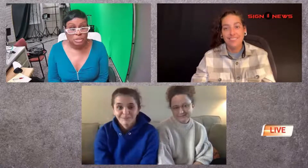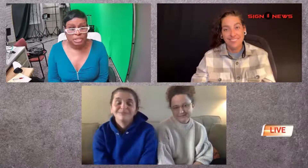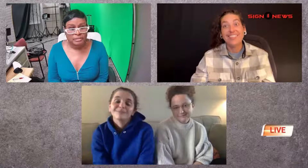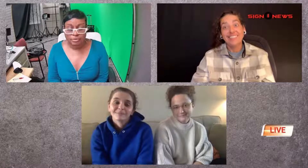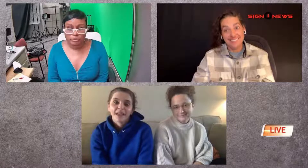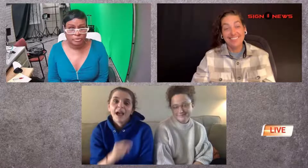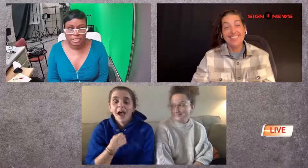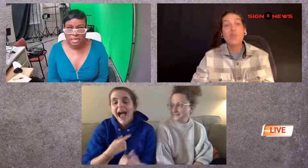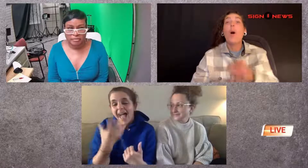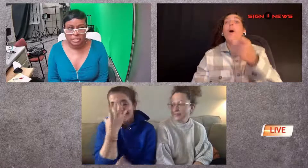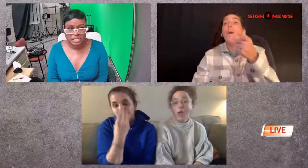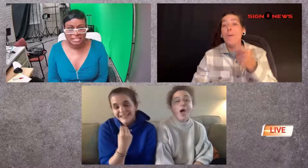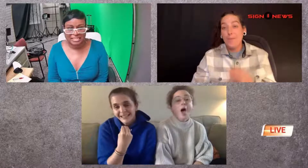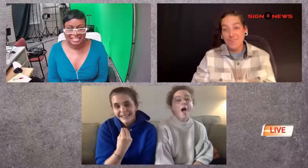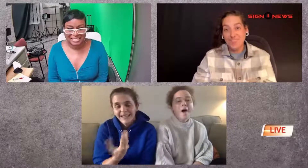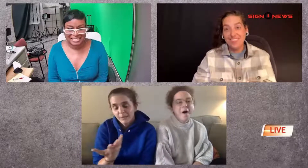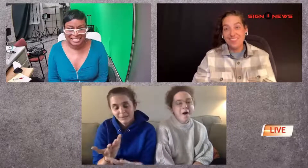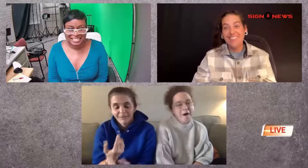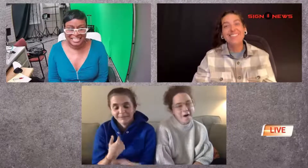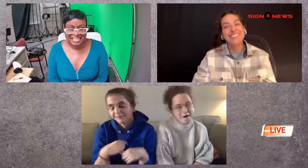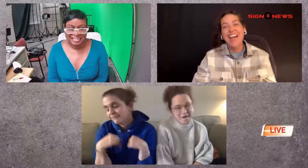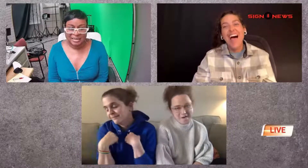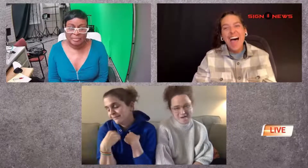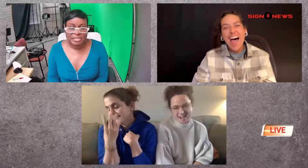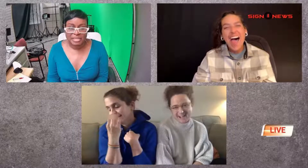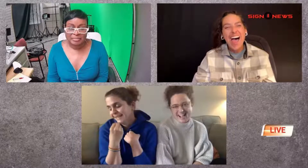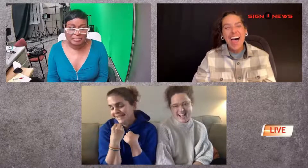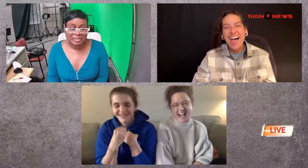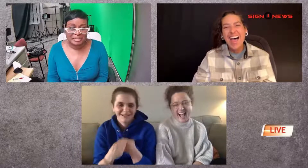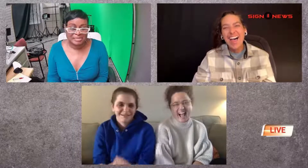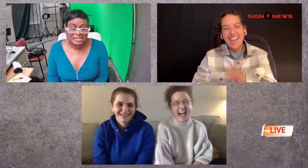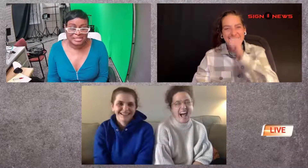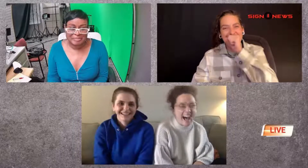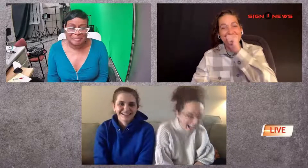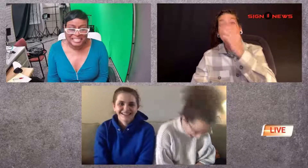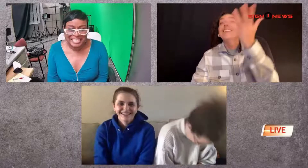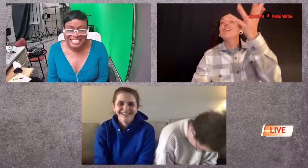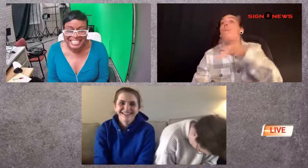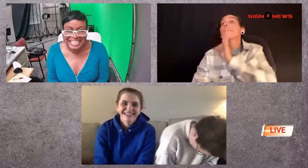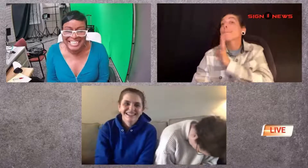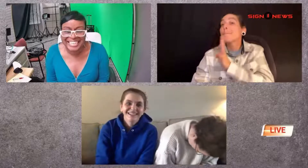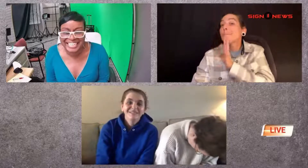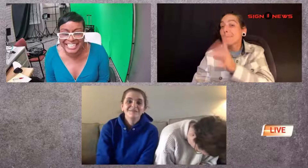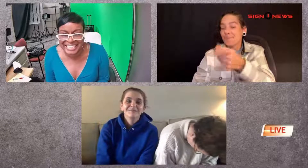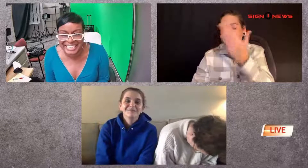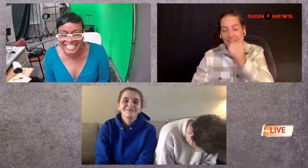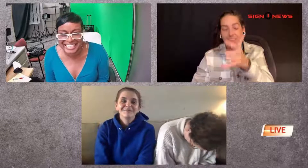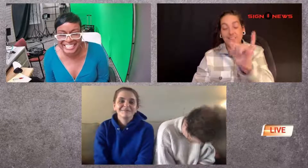Oh, she has a beautiful singing voice. I'm asleep. I'm just asleep. But